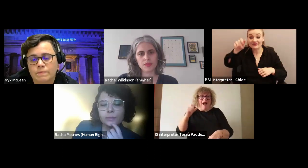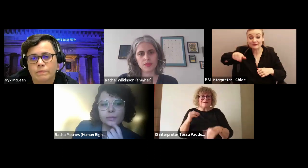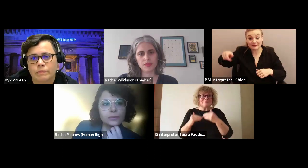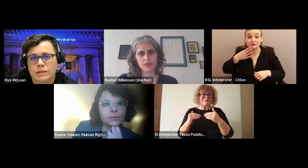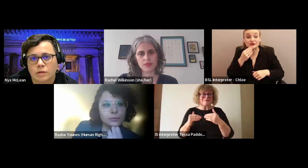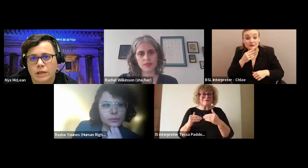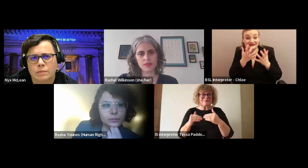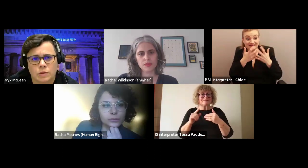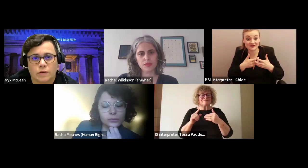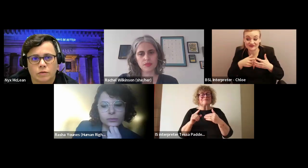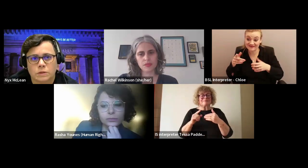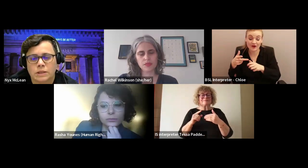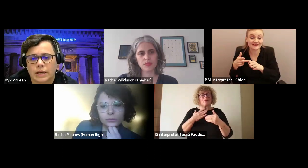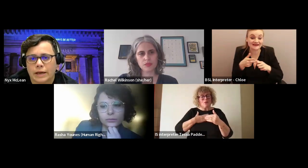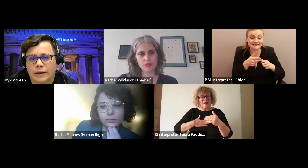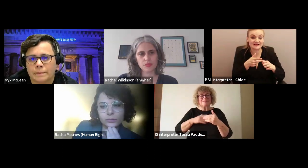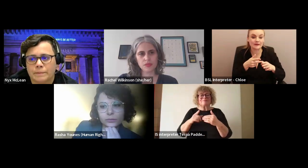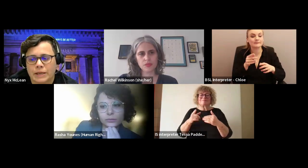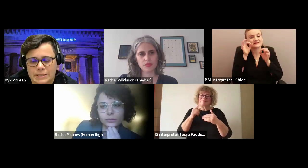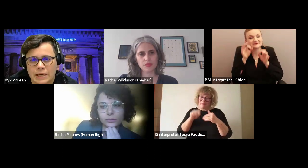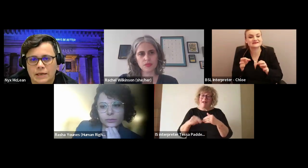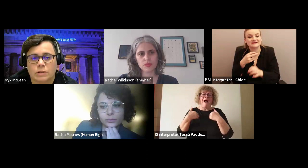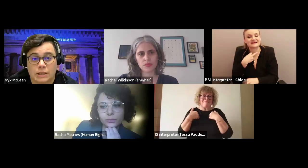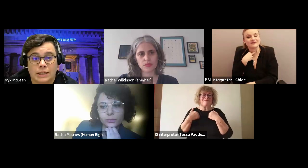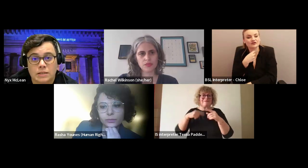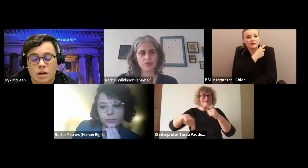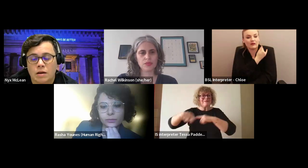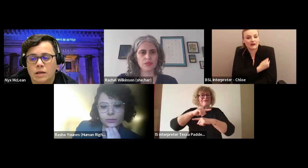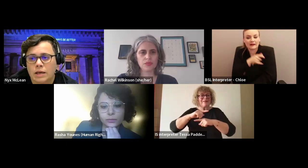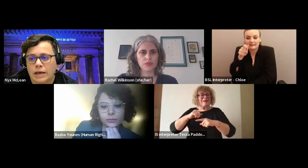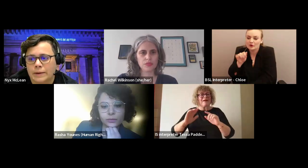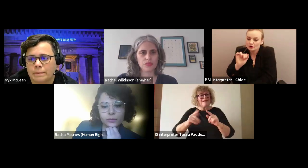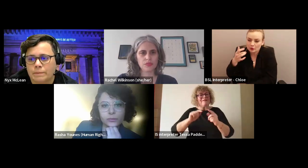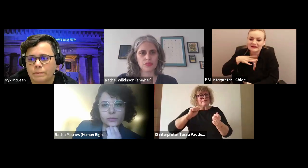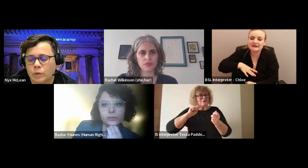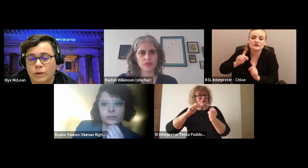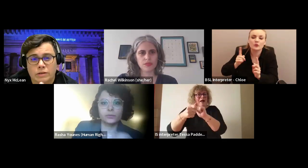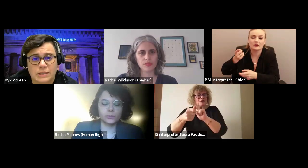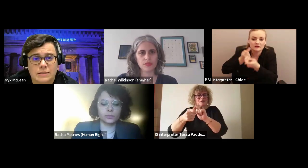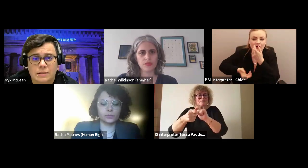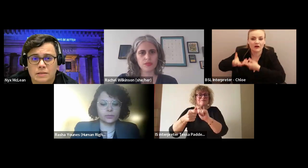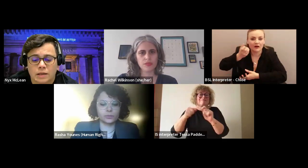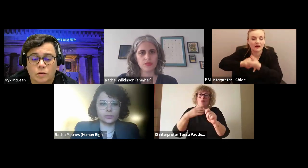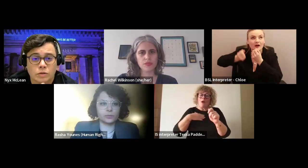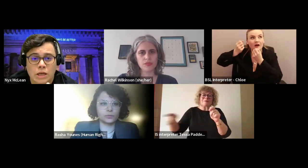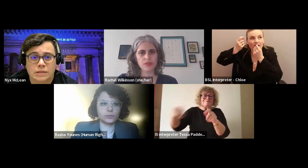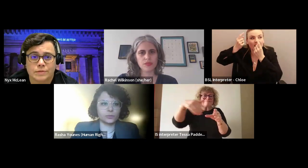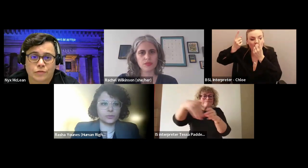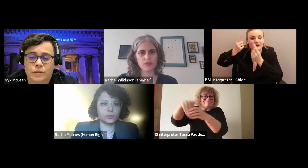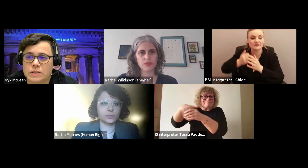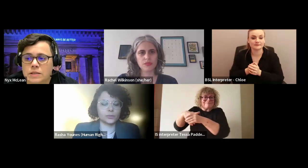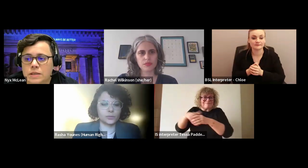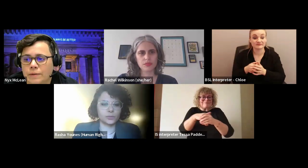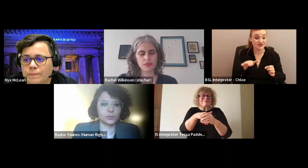use them, but looking at the most vulnerable, understanding what their needs are, whether it's local data.